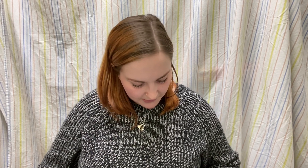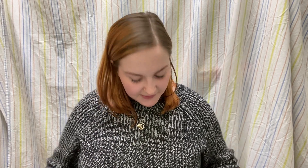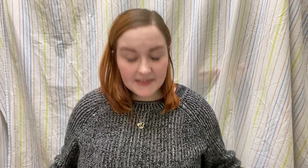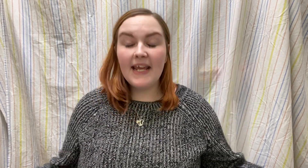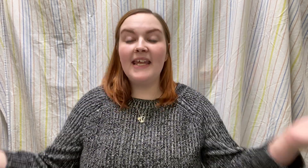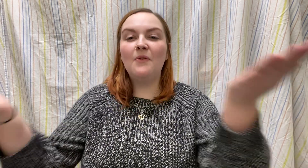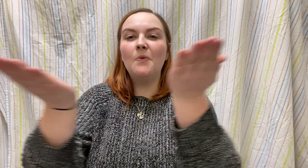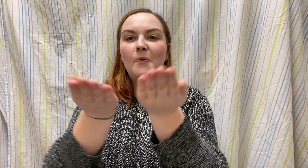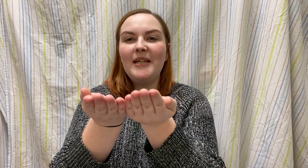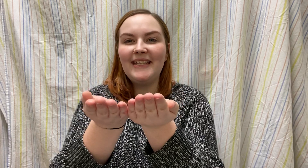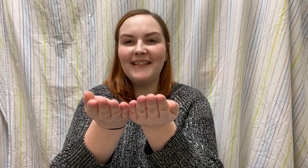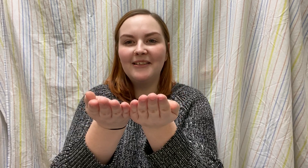Say we.